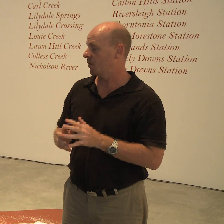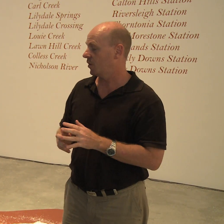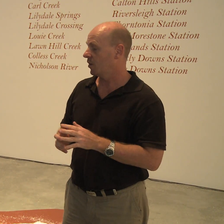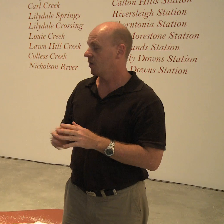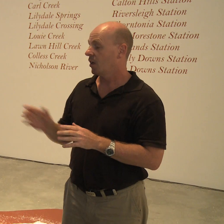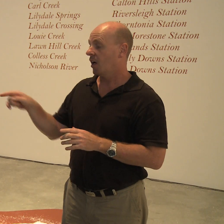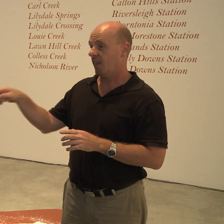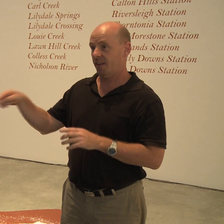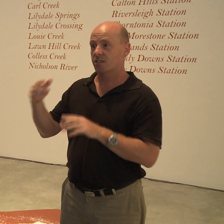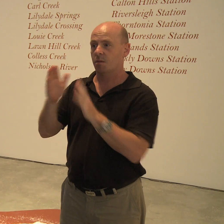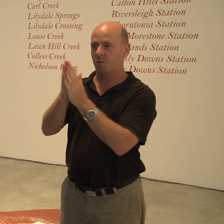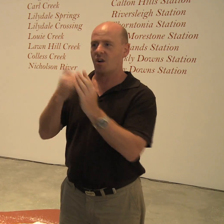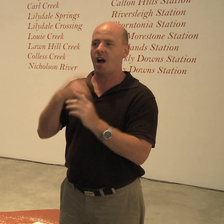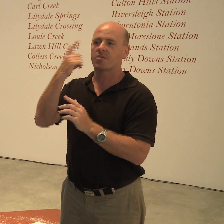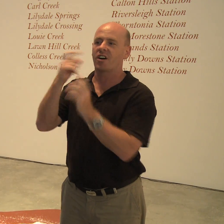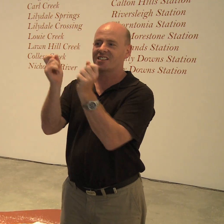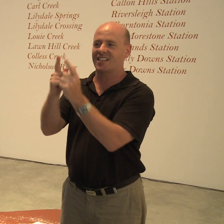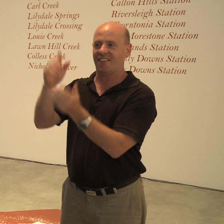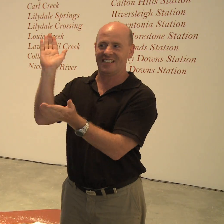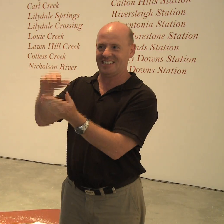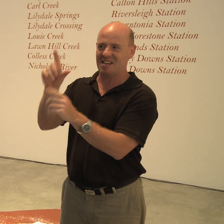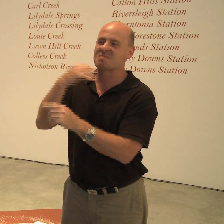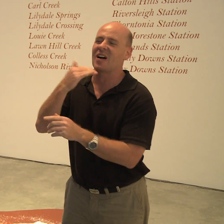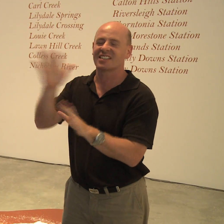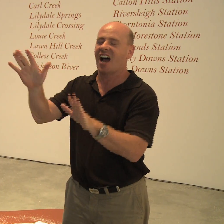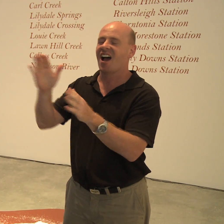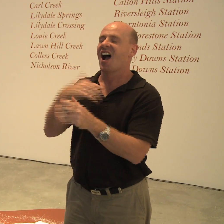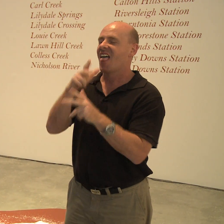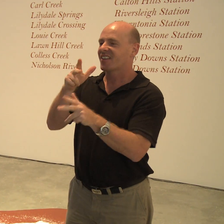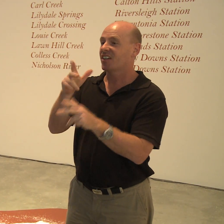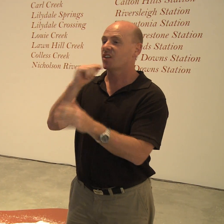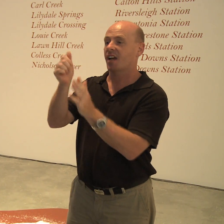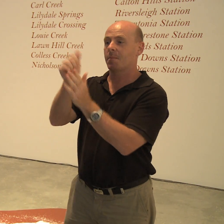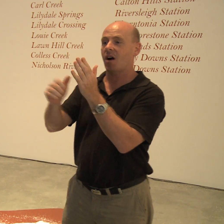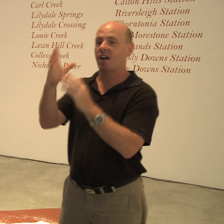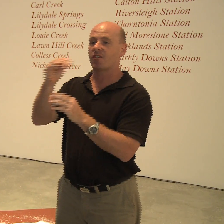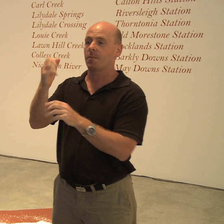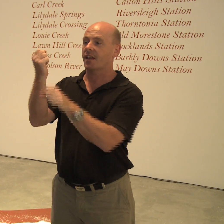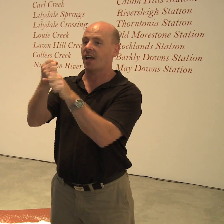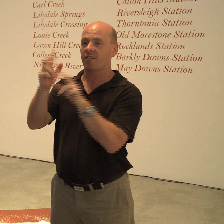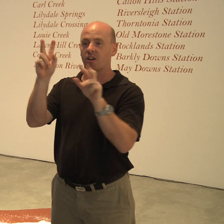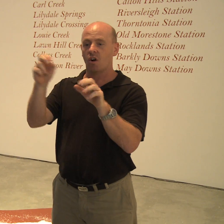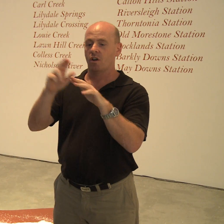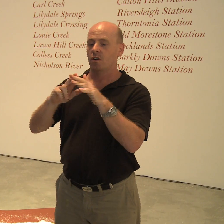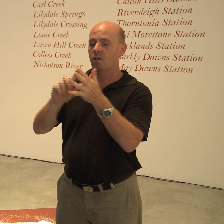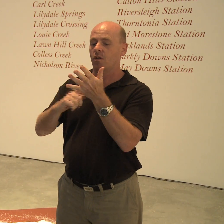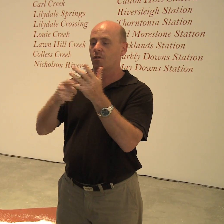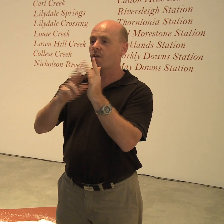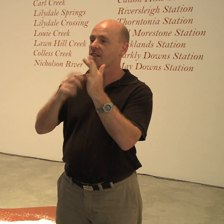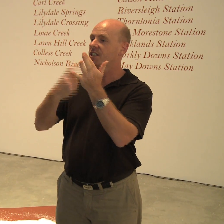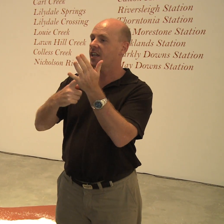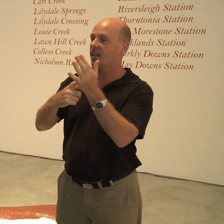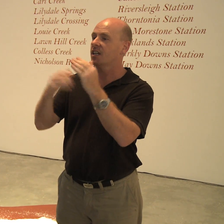this book I'm trying to sell off at a really cheap price. No, you can buy it from the gallery, and it's called Frontier Justice by Tony